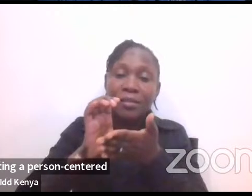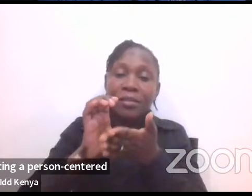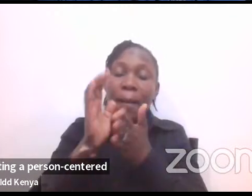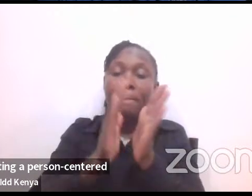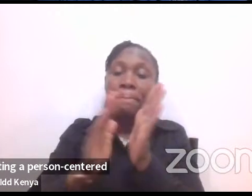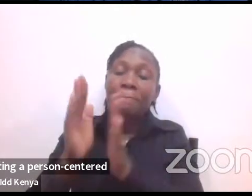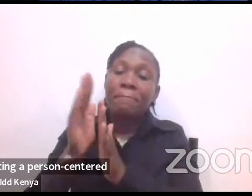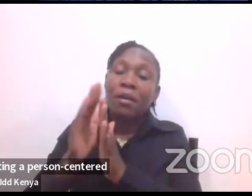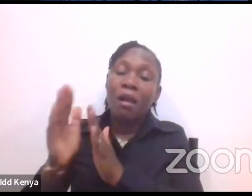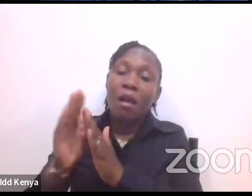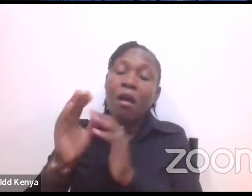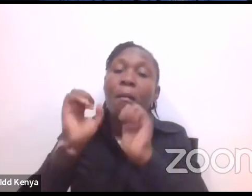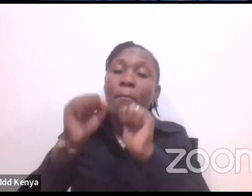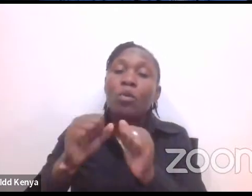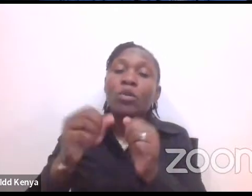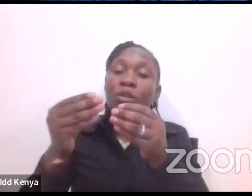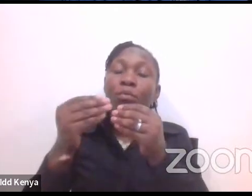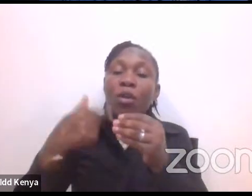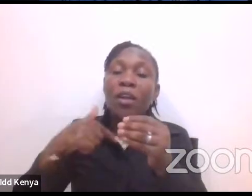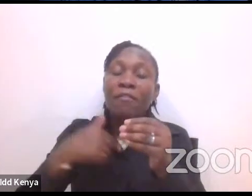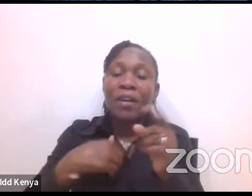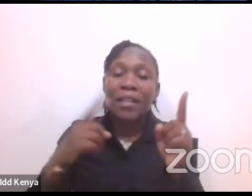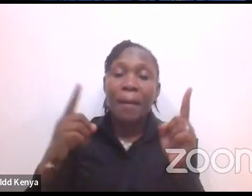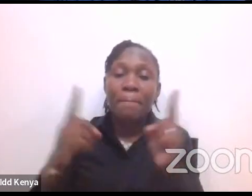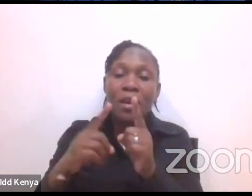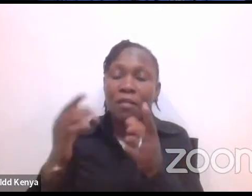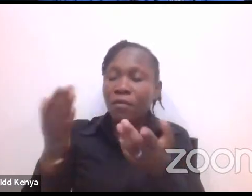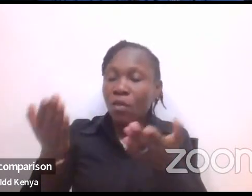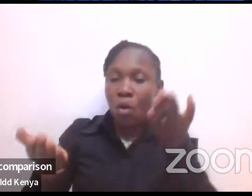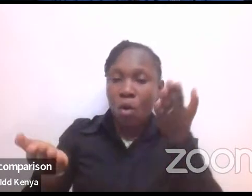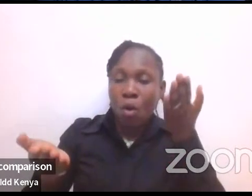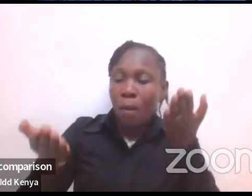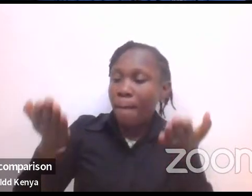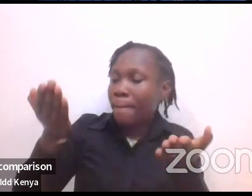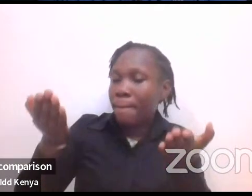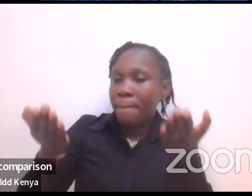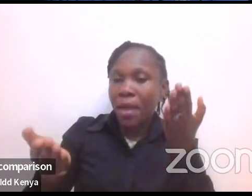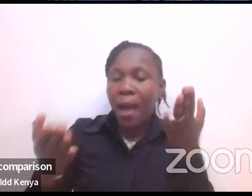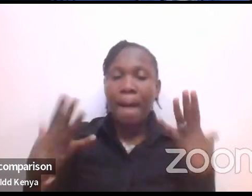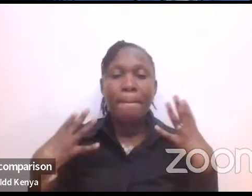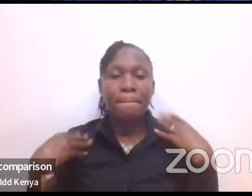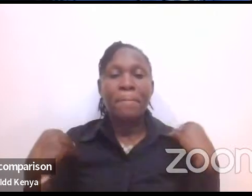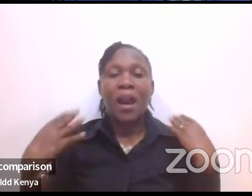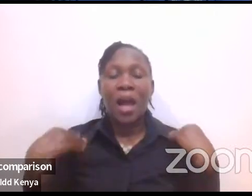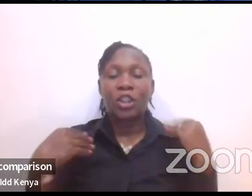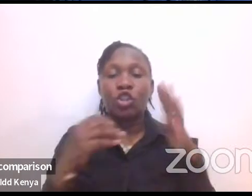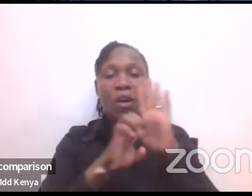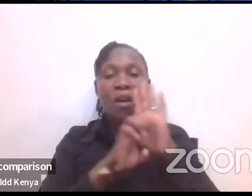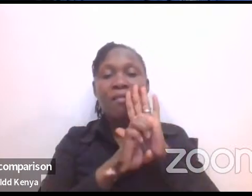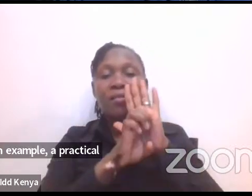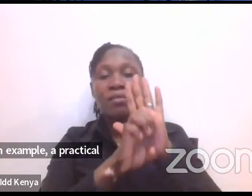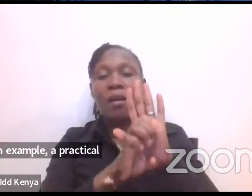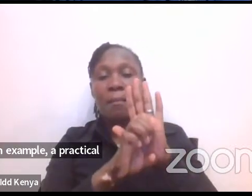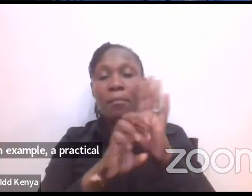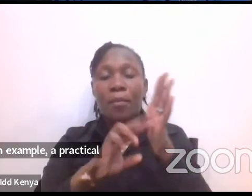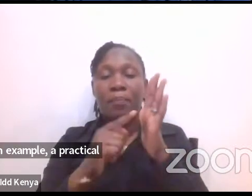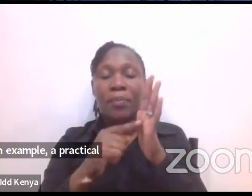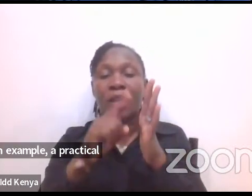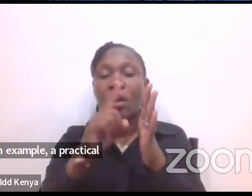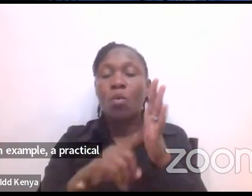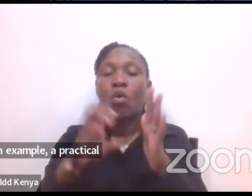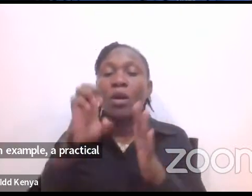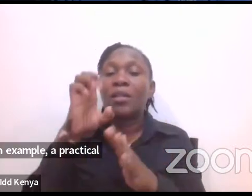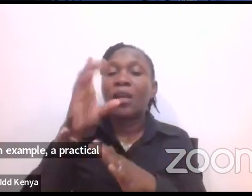you provide a brief comparison or an example, a practical example between an individual education